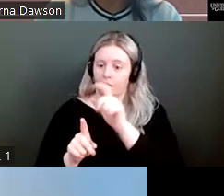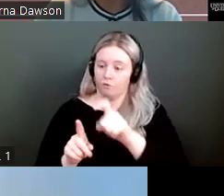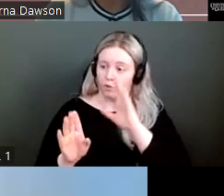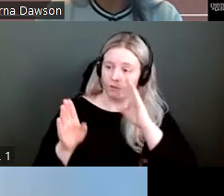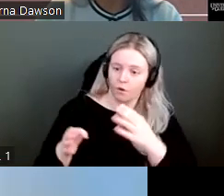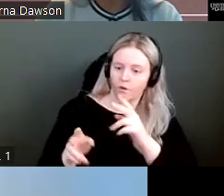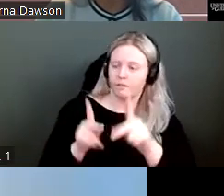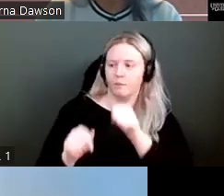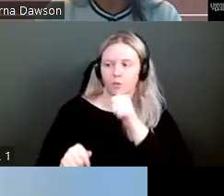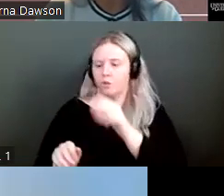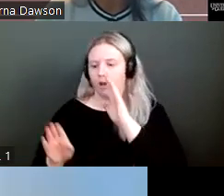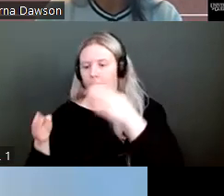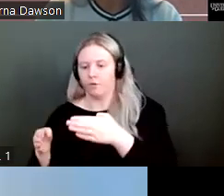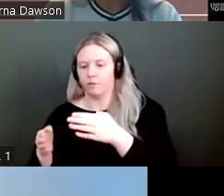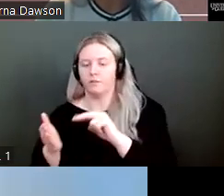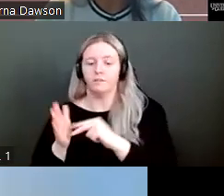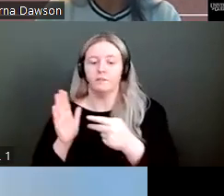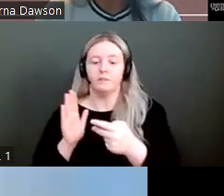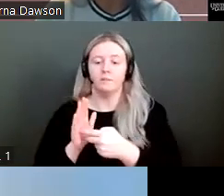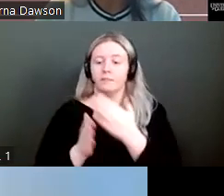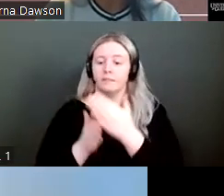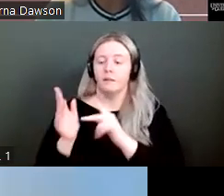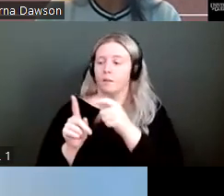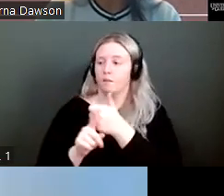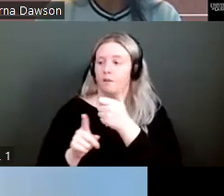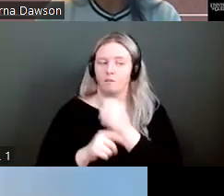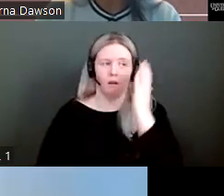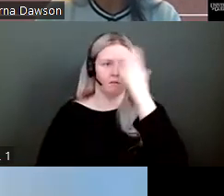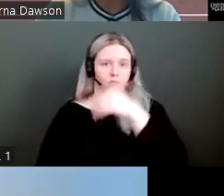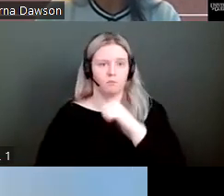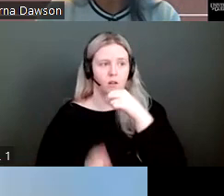the victimization of some invisible, as we know.